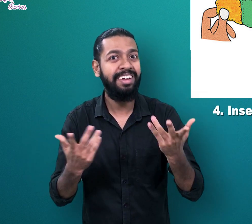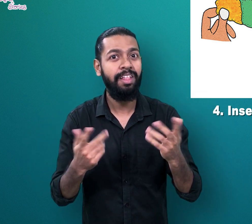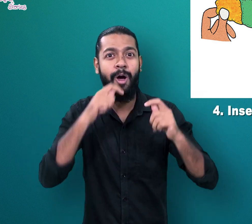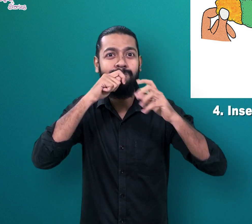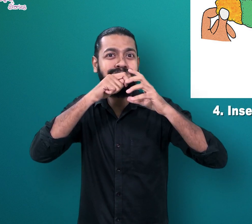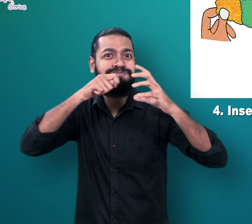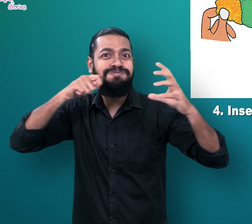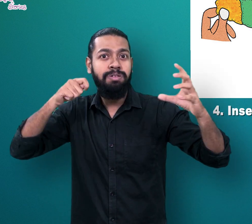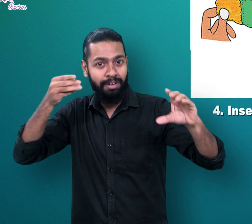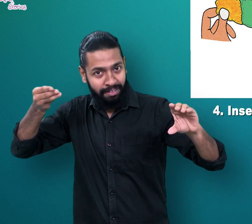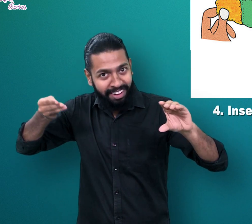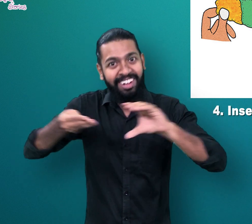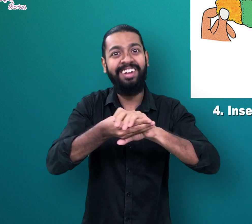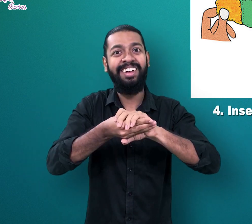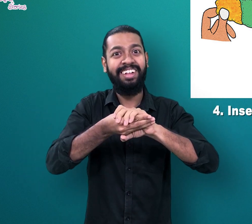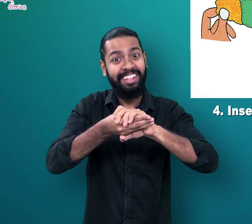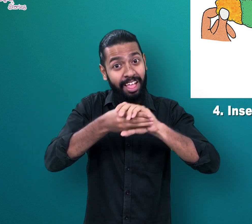Insert a strong balloon and blow it.